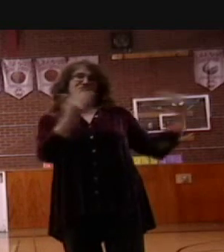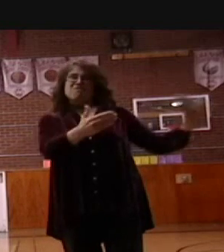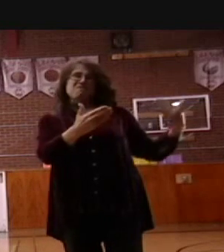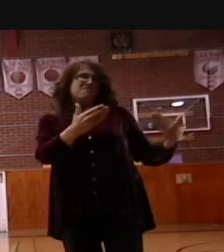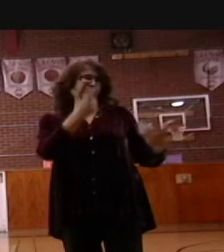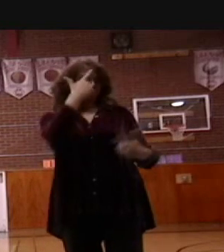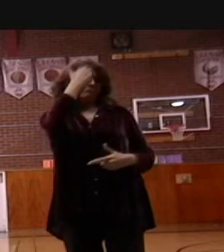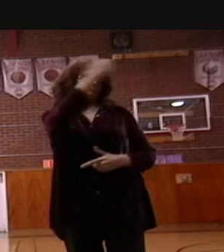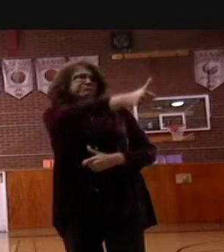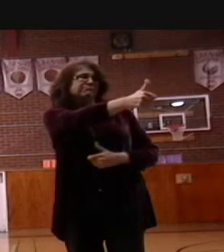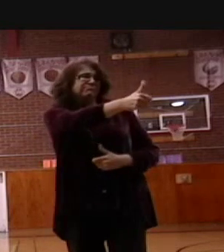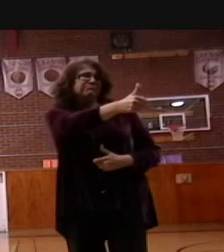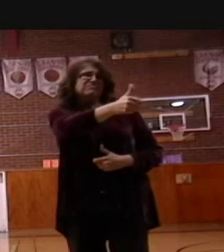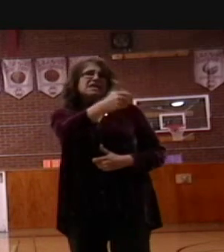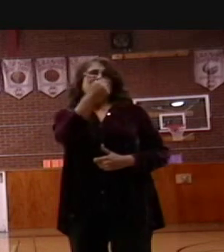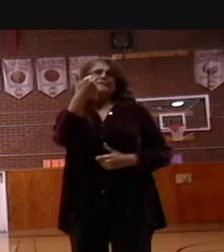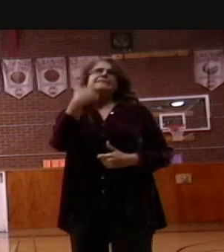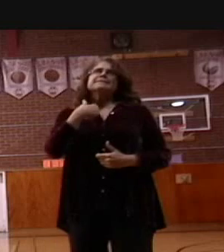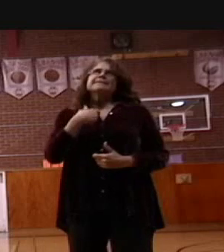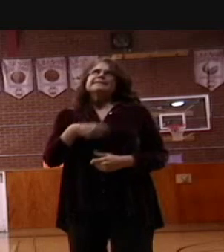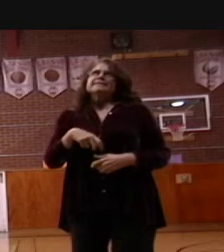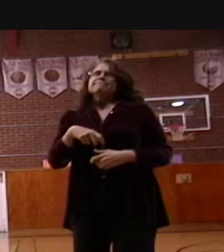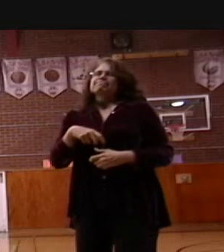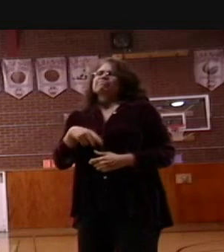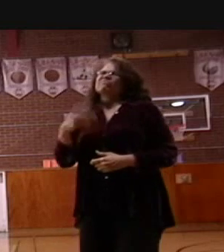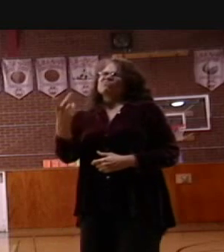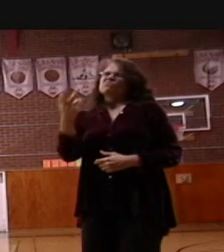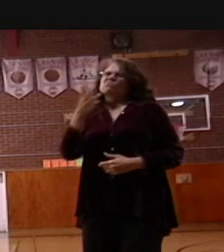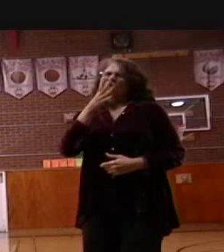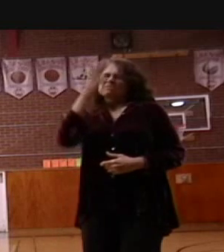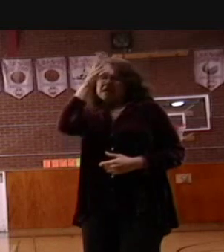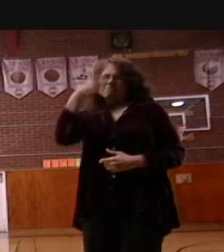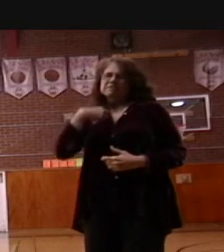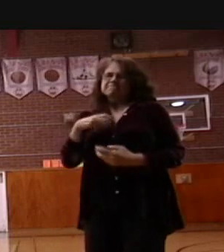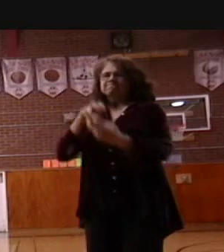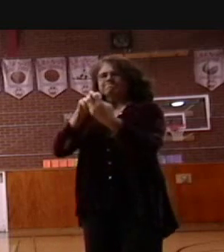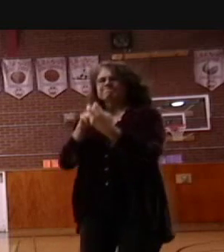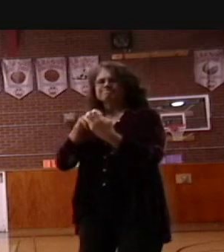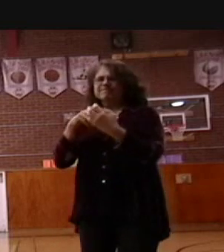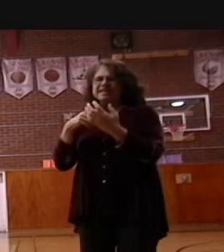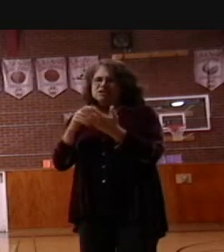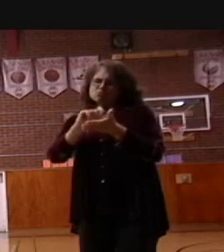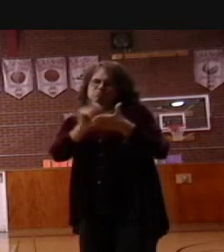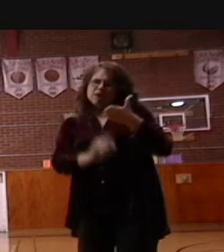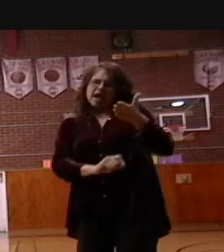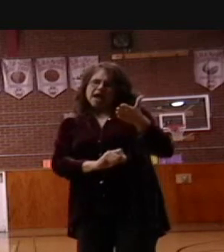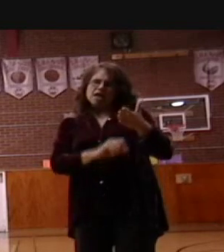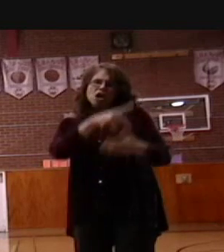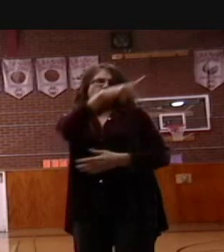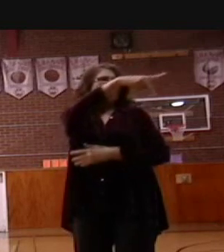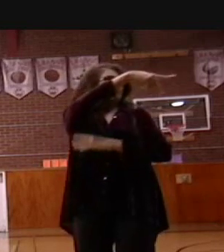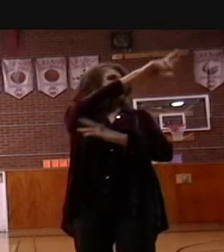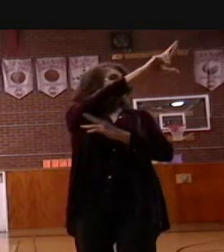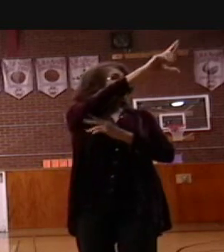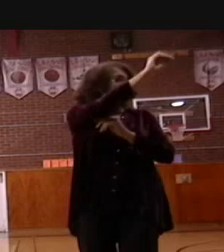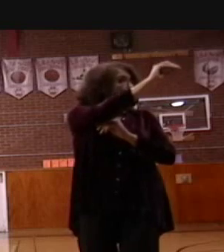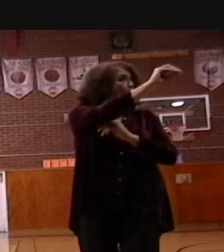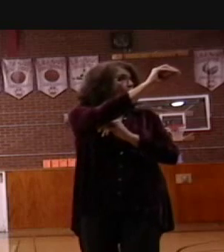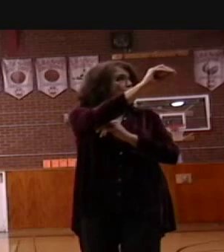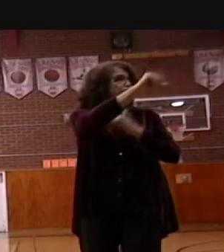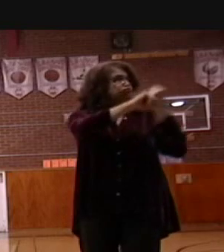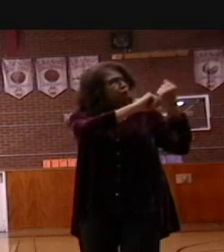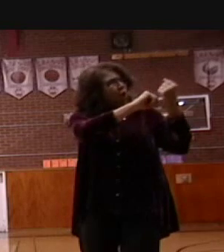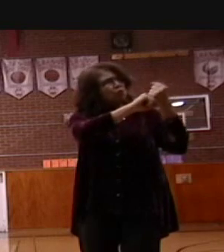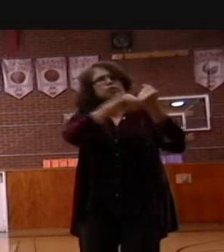pros and cons and see if it was my decision to keep the business or stop at that point.